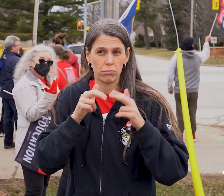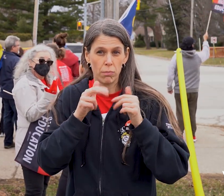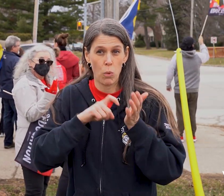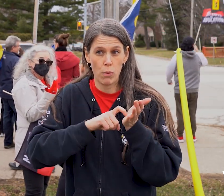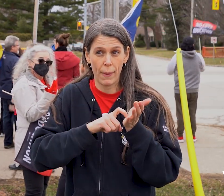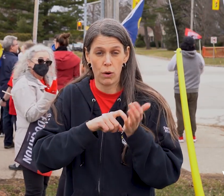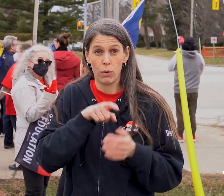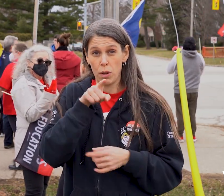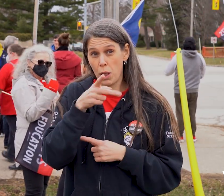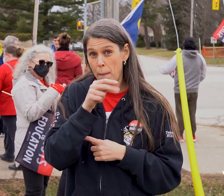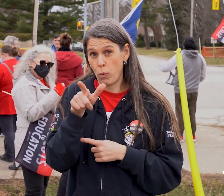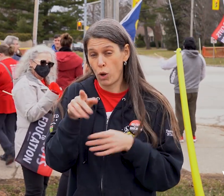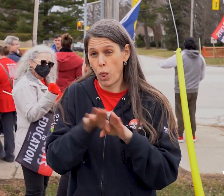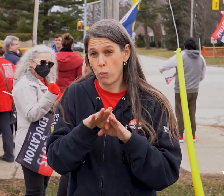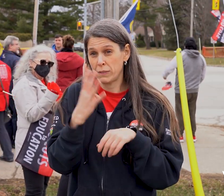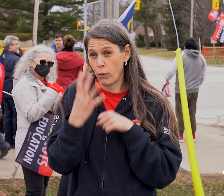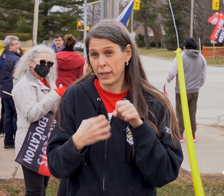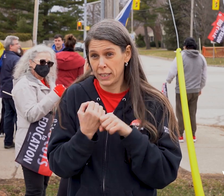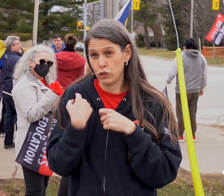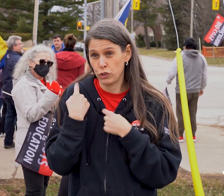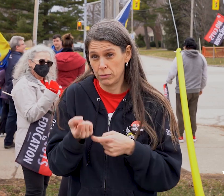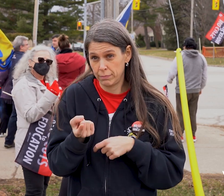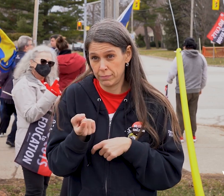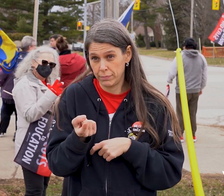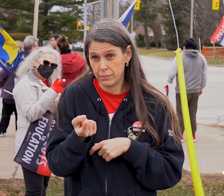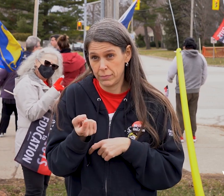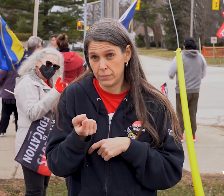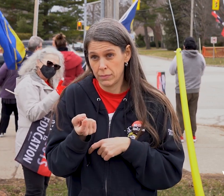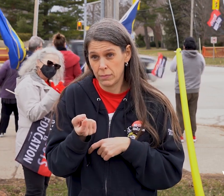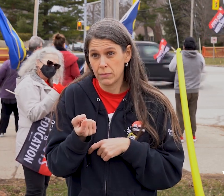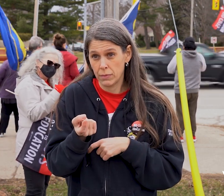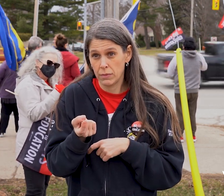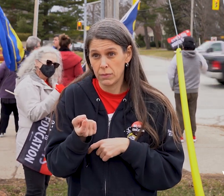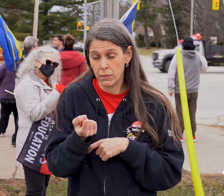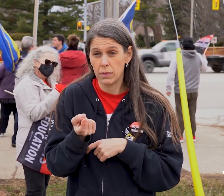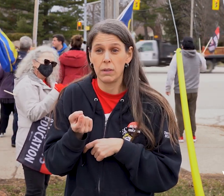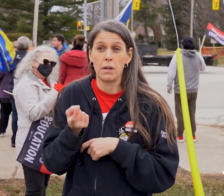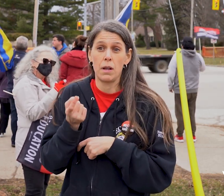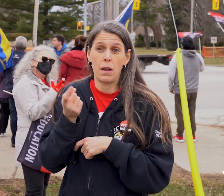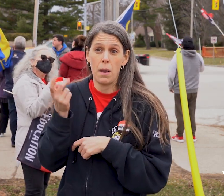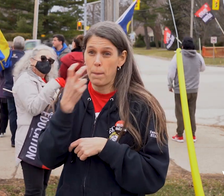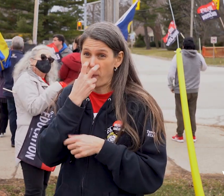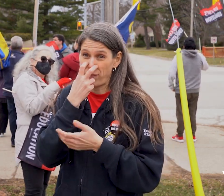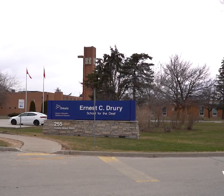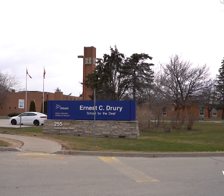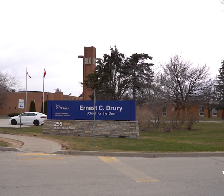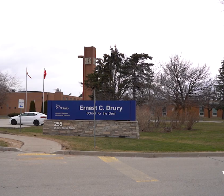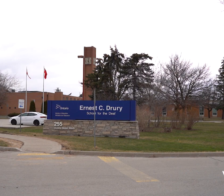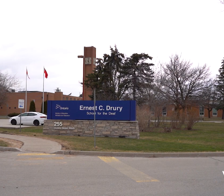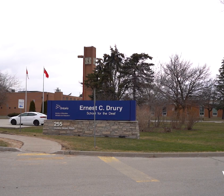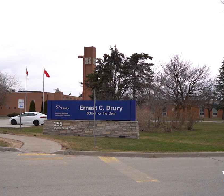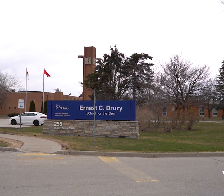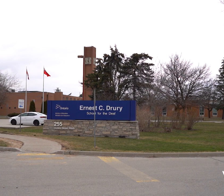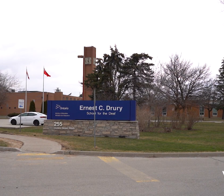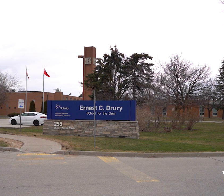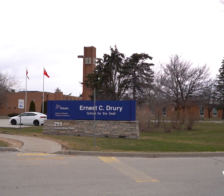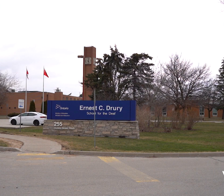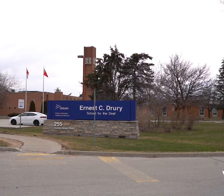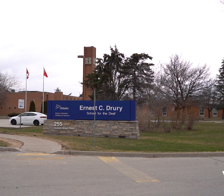for our infrastructure, for renovations, and for example, the pool has been closed for four years here. Parents, when they walk into our school, they